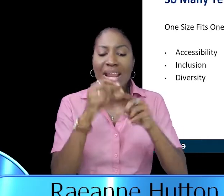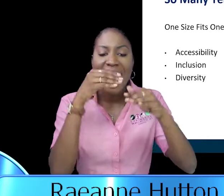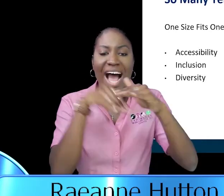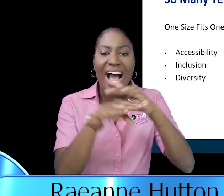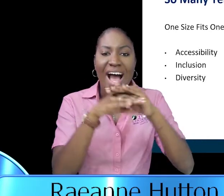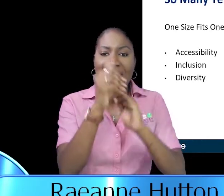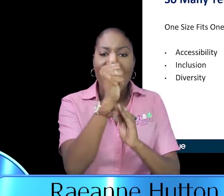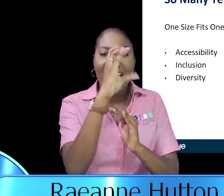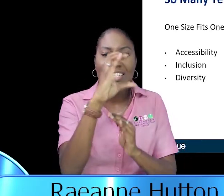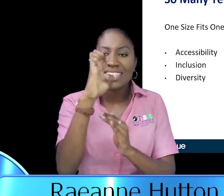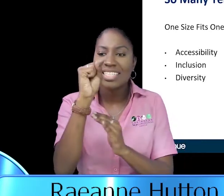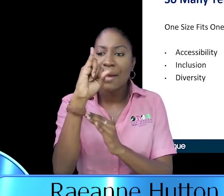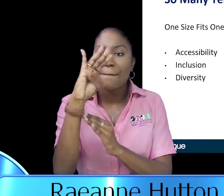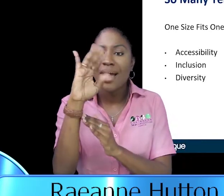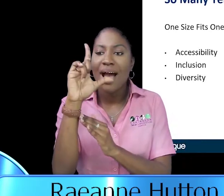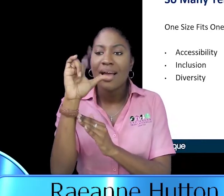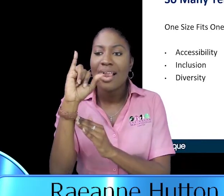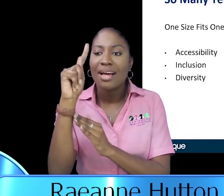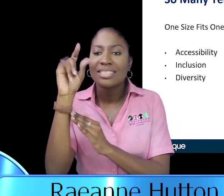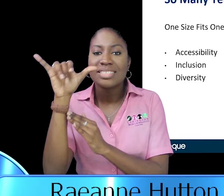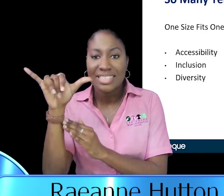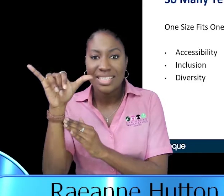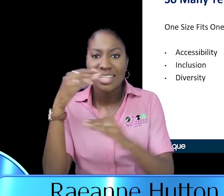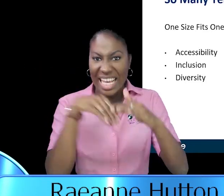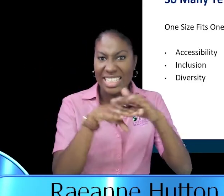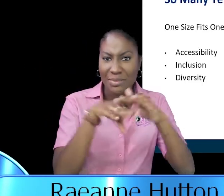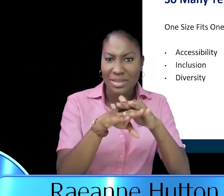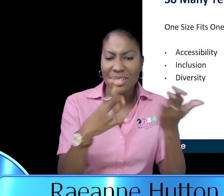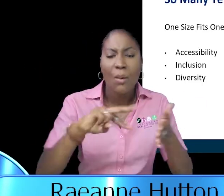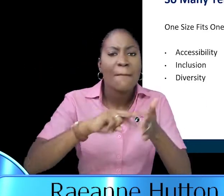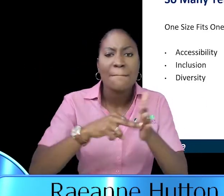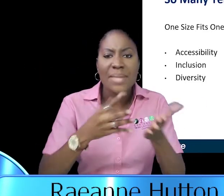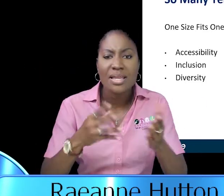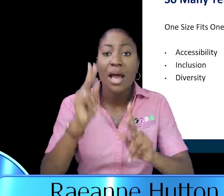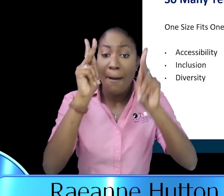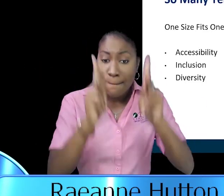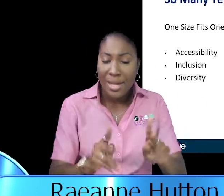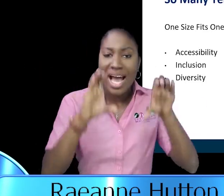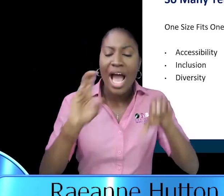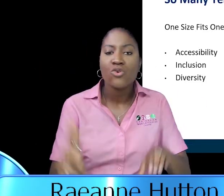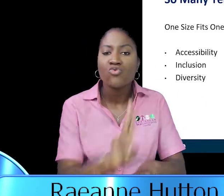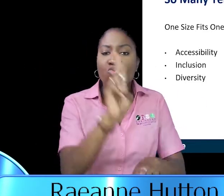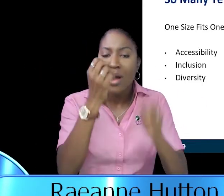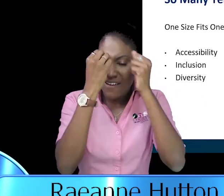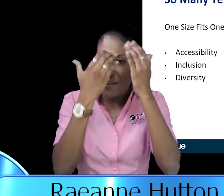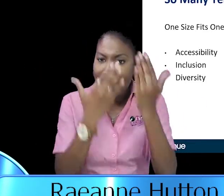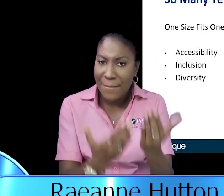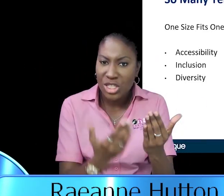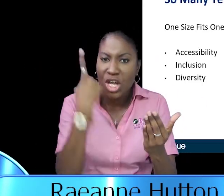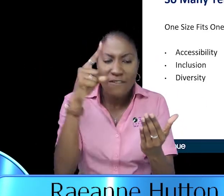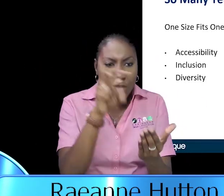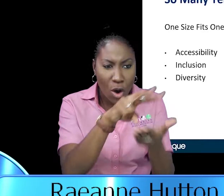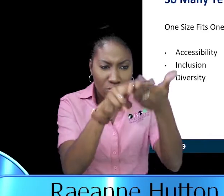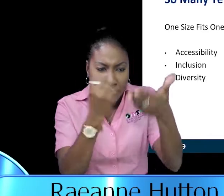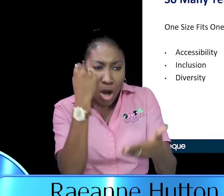accessibility. And accessibility really amounts to that somebody can use your information so they can perceive it, operate